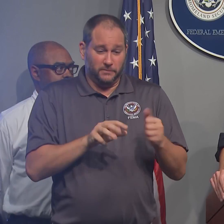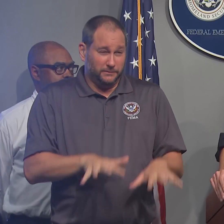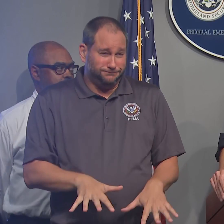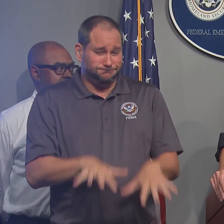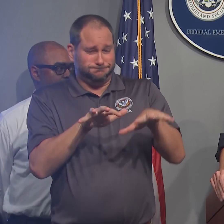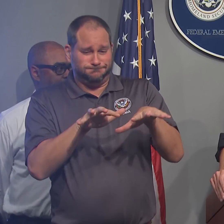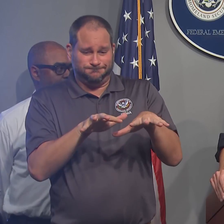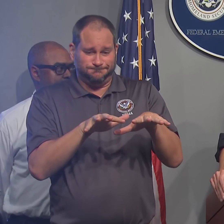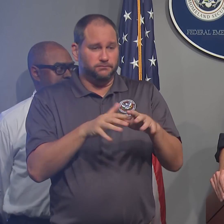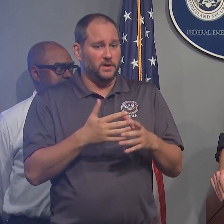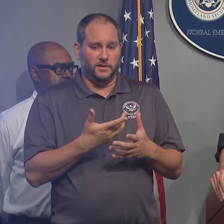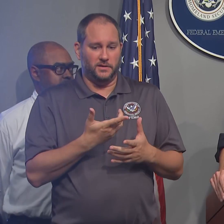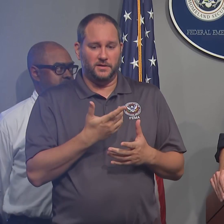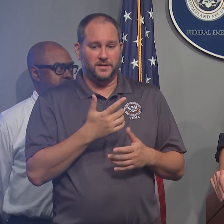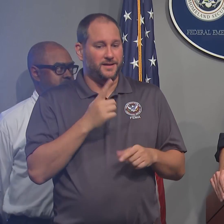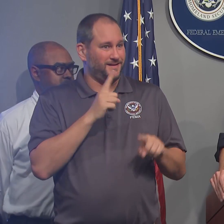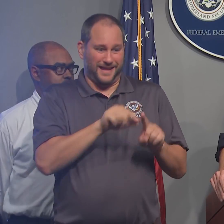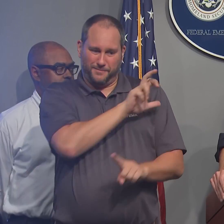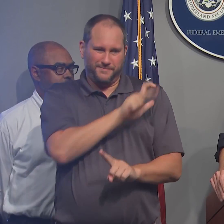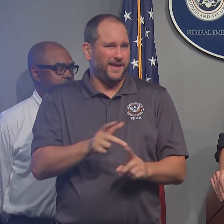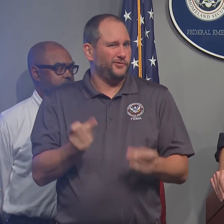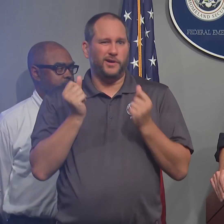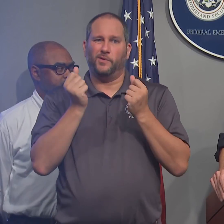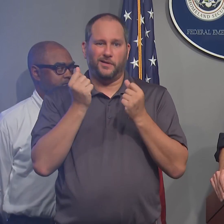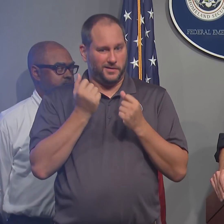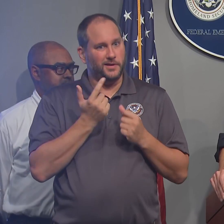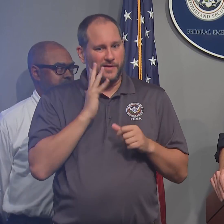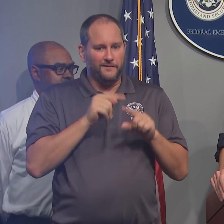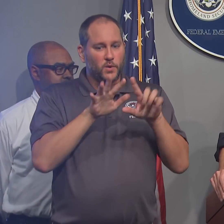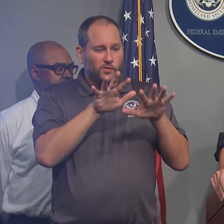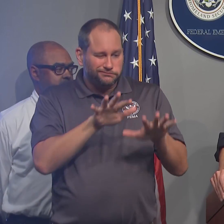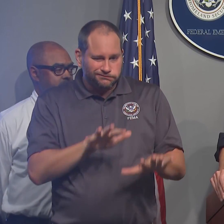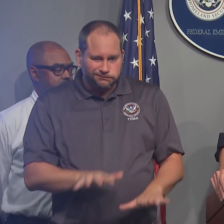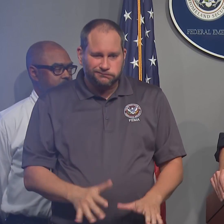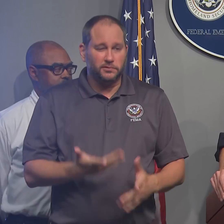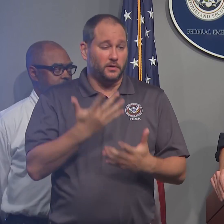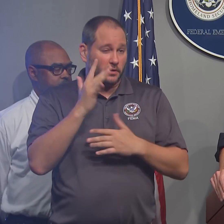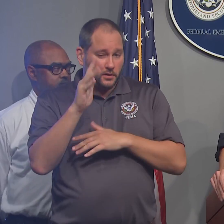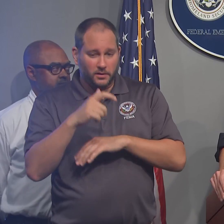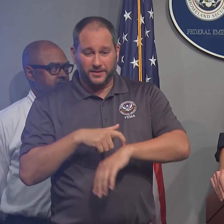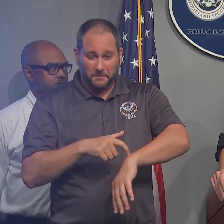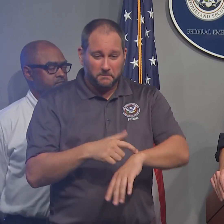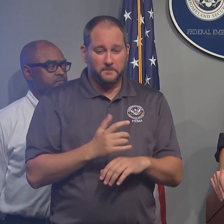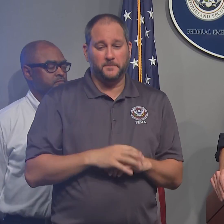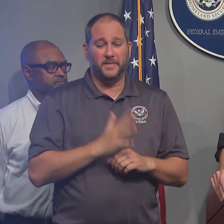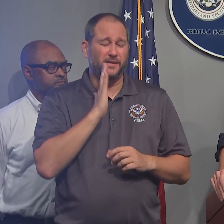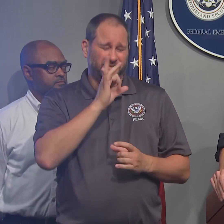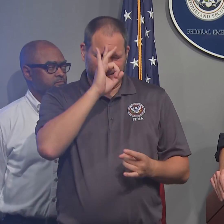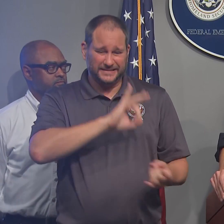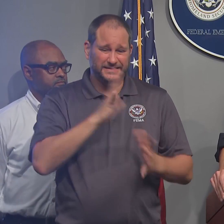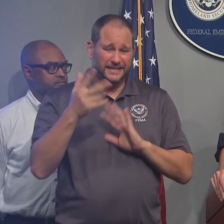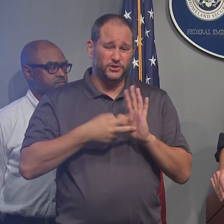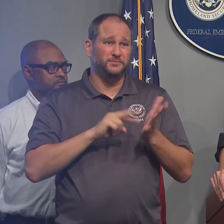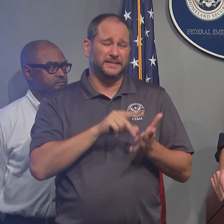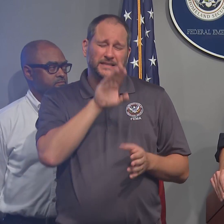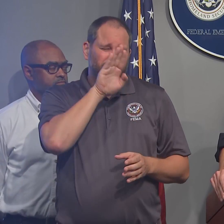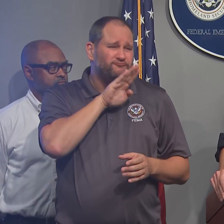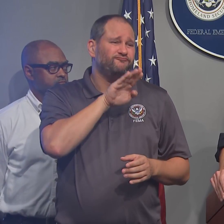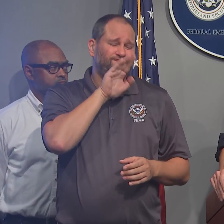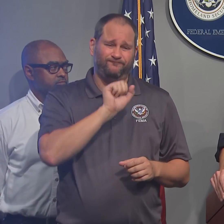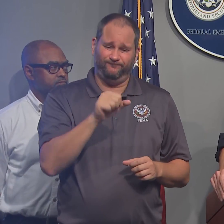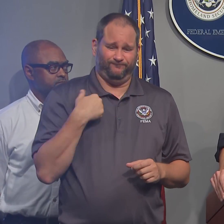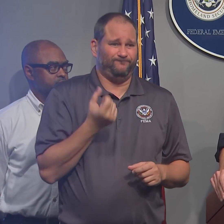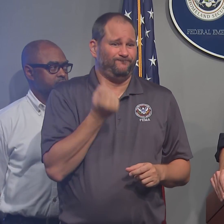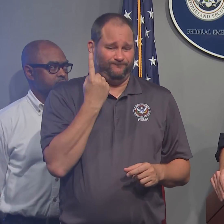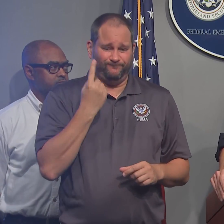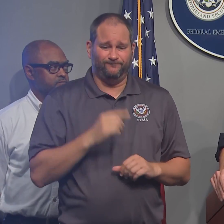people to get their mindsets right that disasters are very frustrating, and it takes time to get the infrastructure back up and running, but we are going